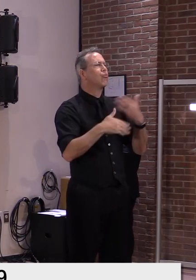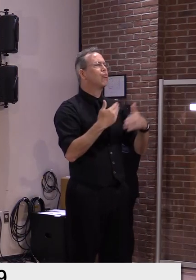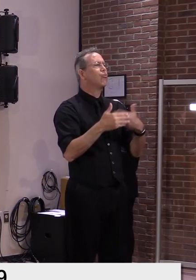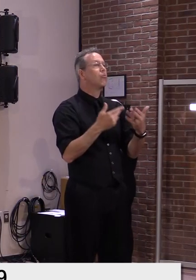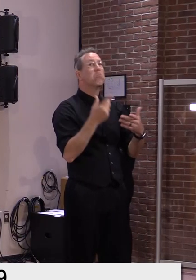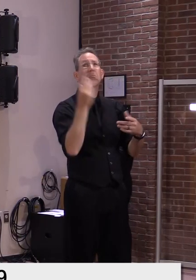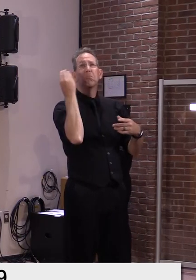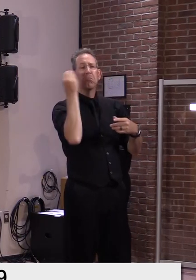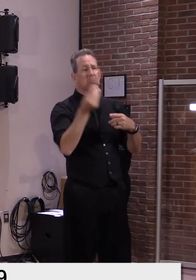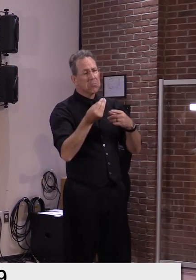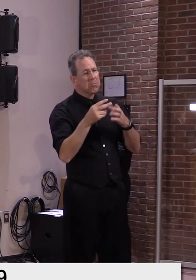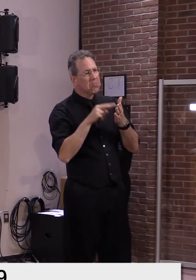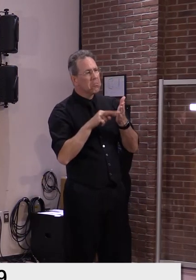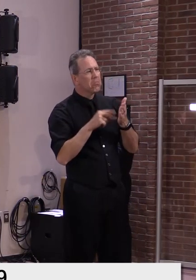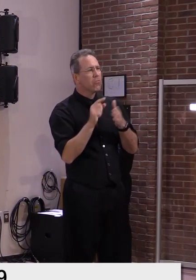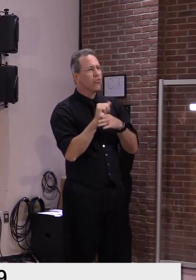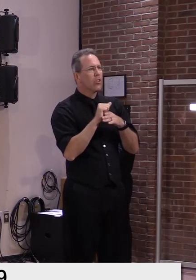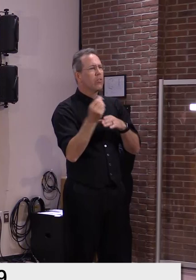80%.